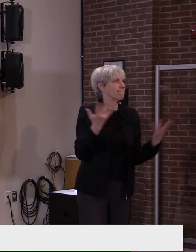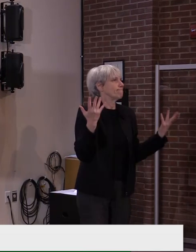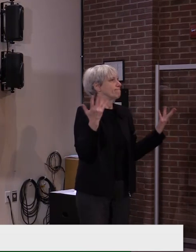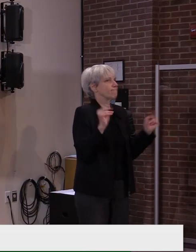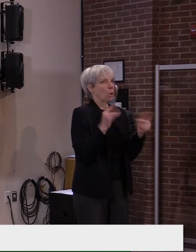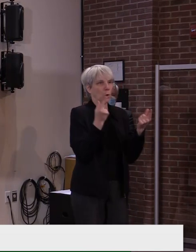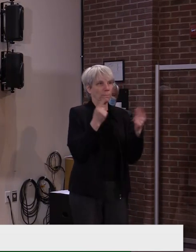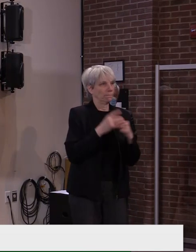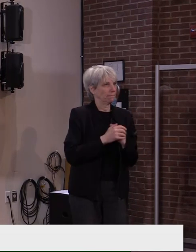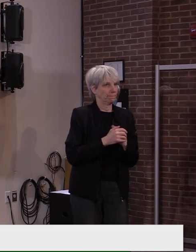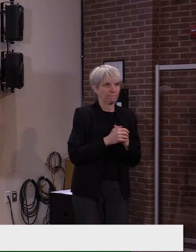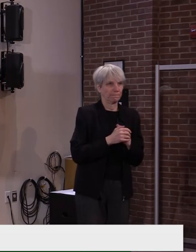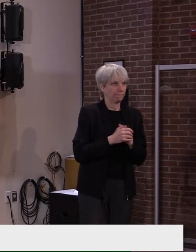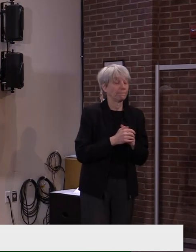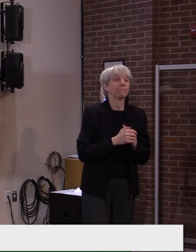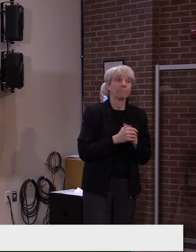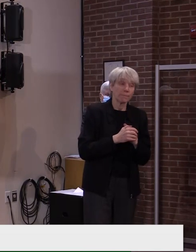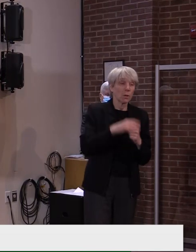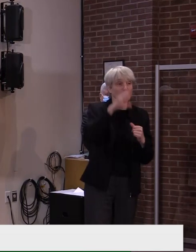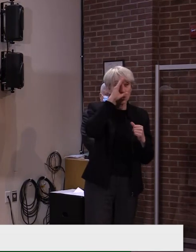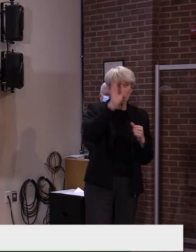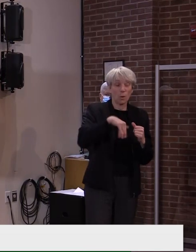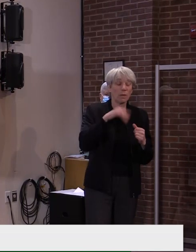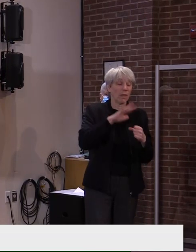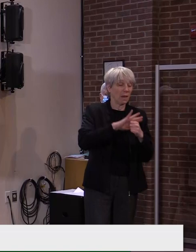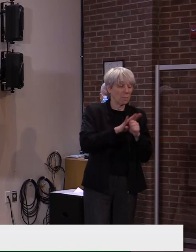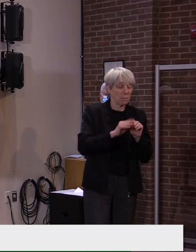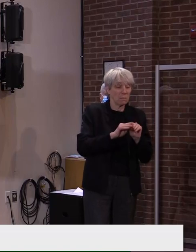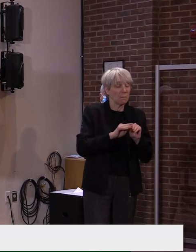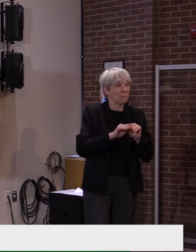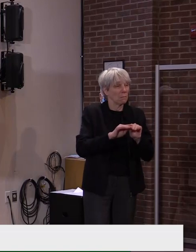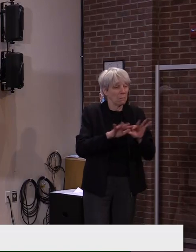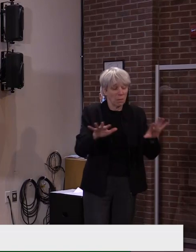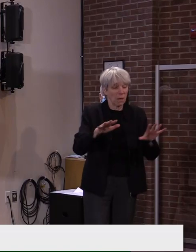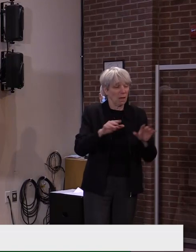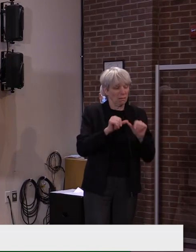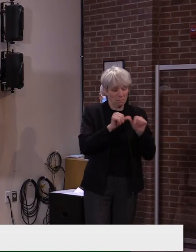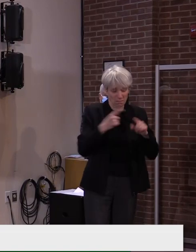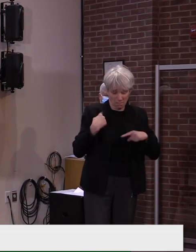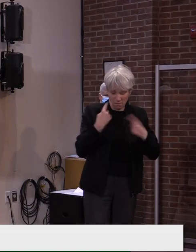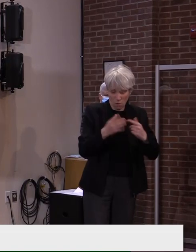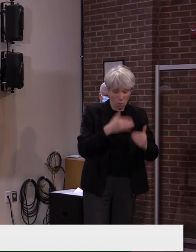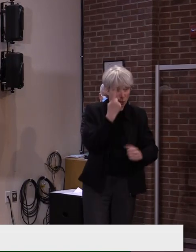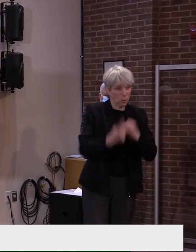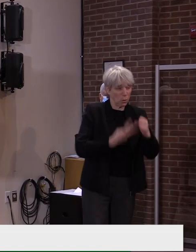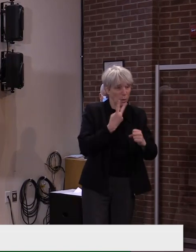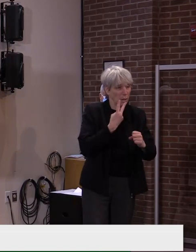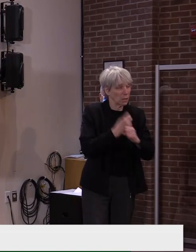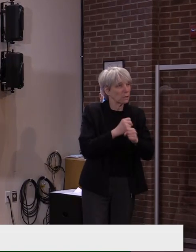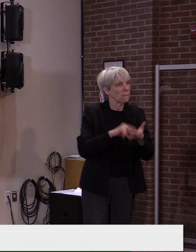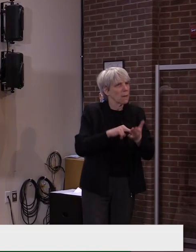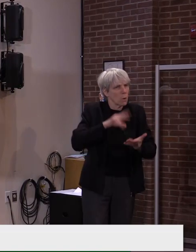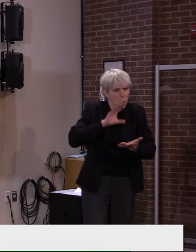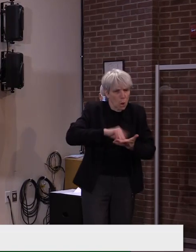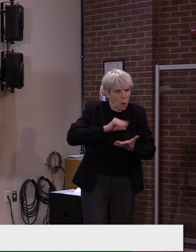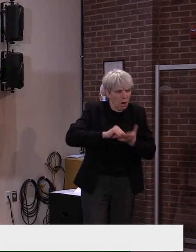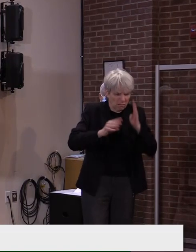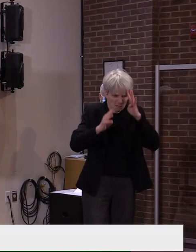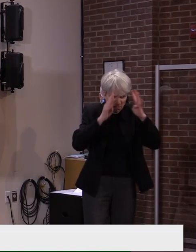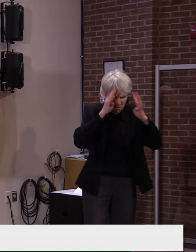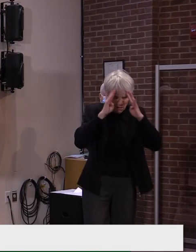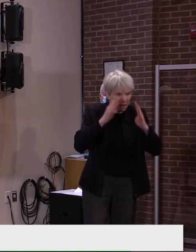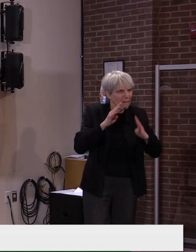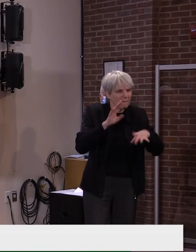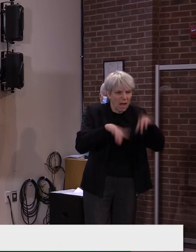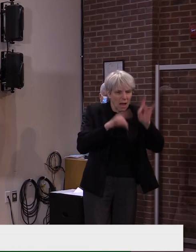the pandemic has gone on is that it has allowed time for new treatments to be developed. Vermont has received an